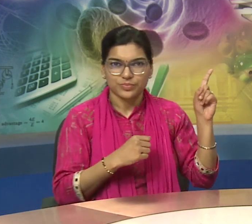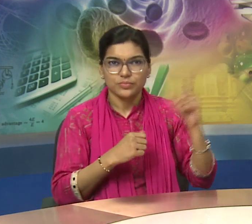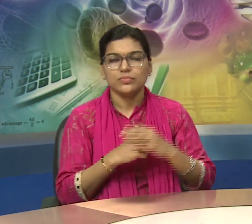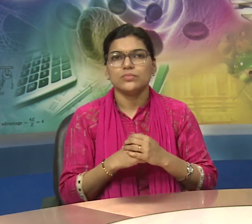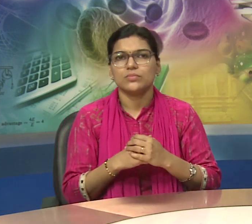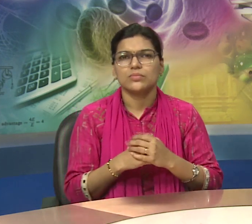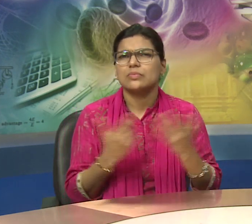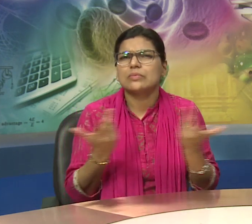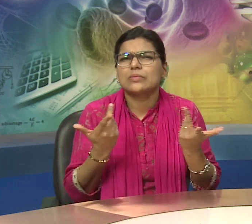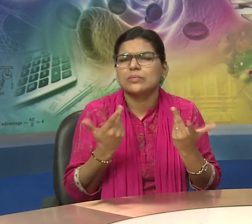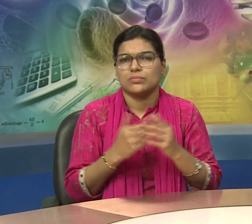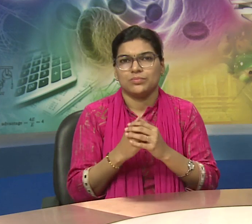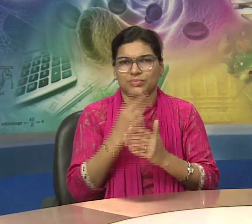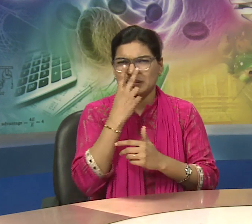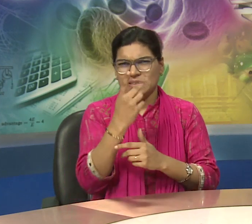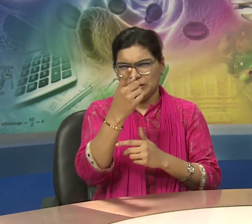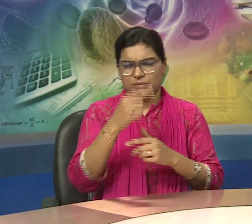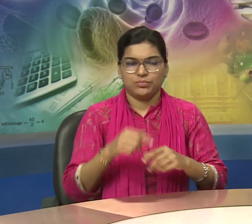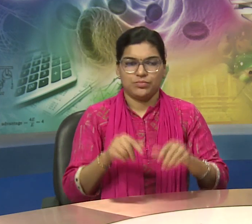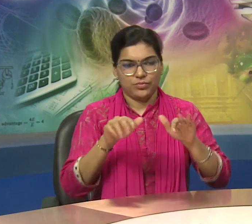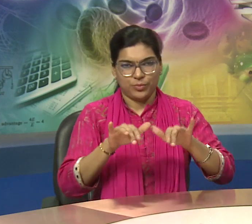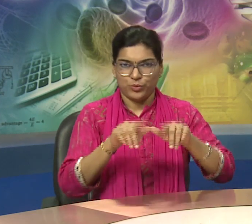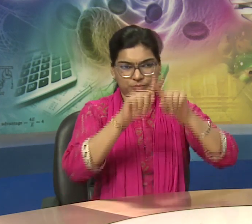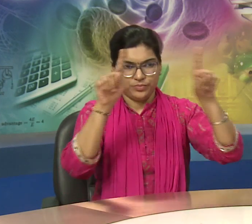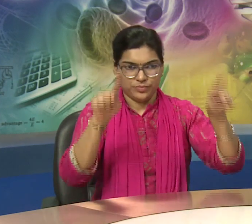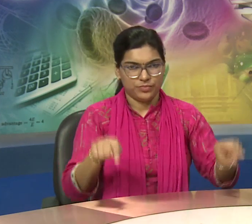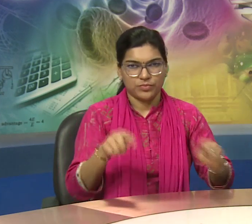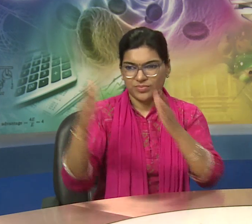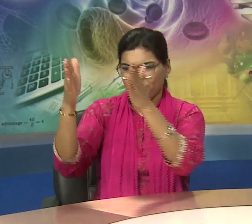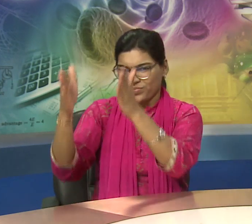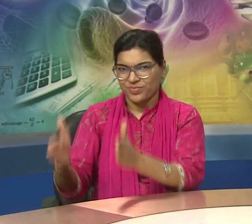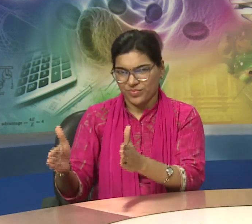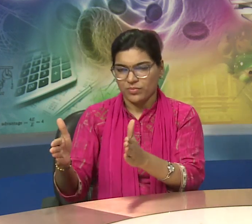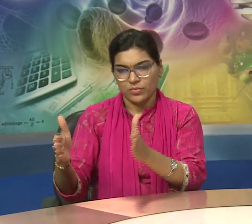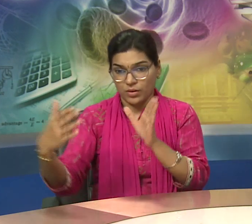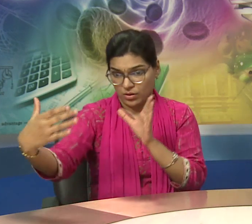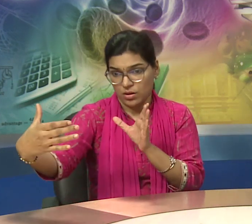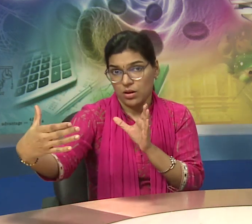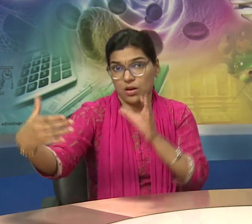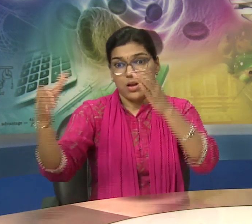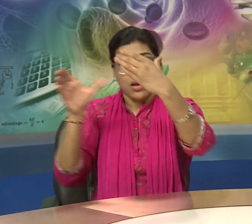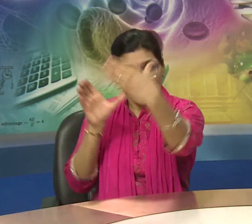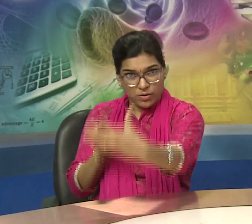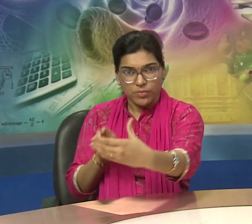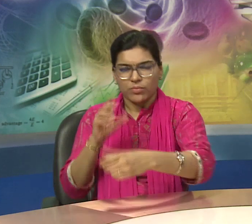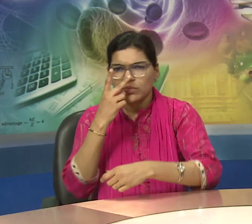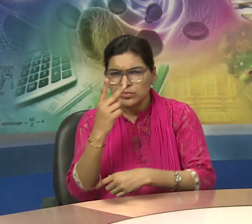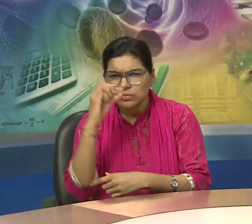Now, this image which you can see on the screen is of the ports.